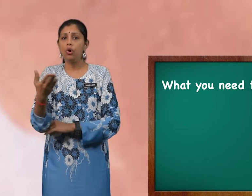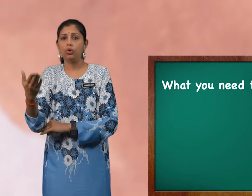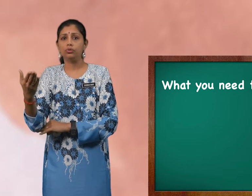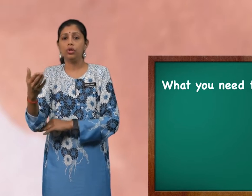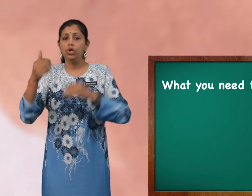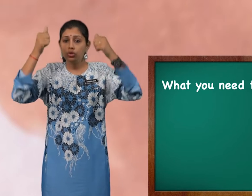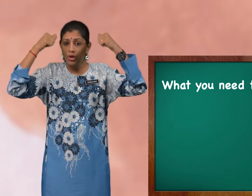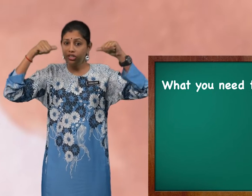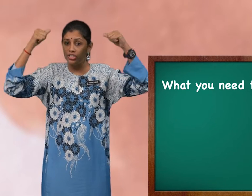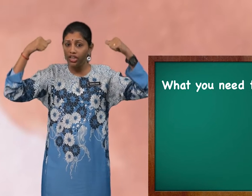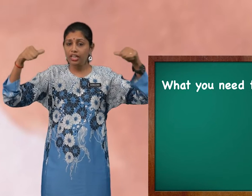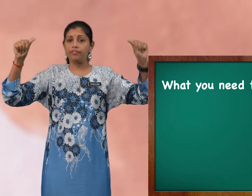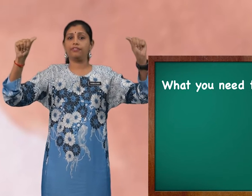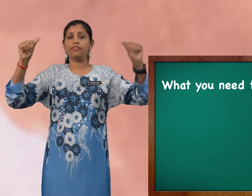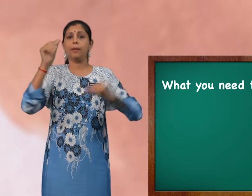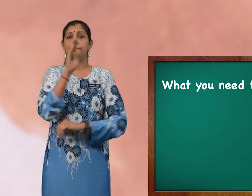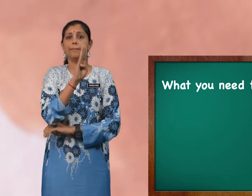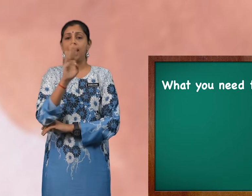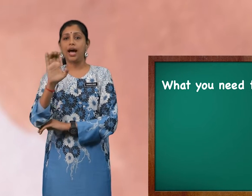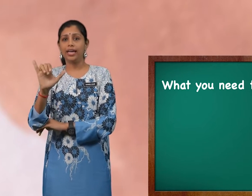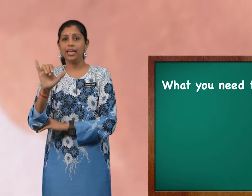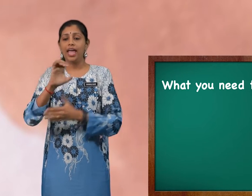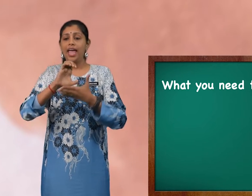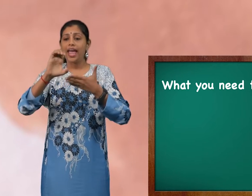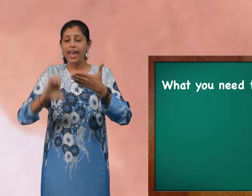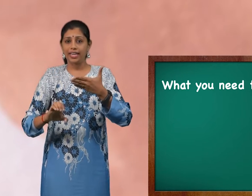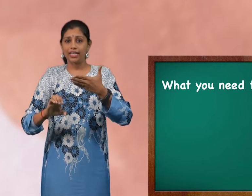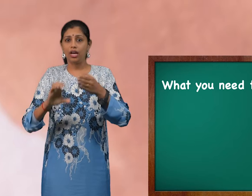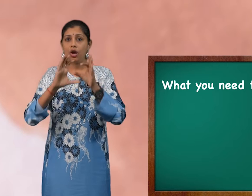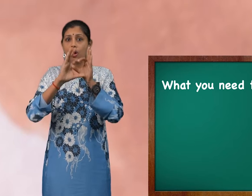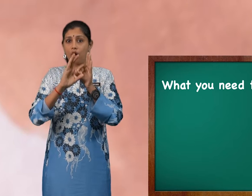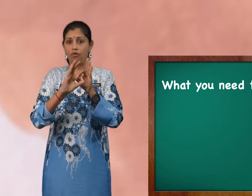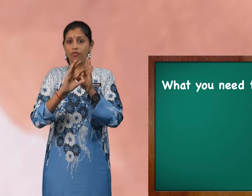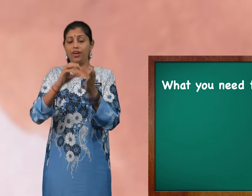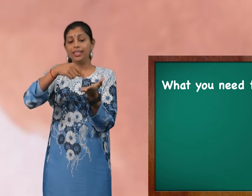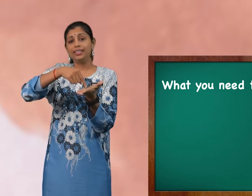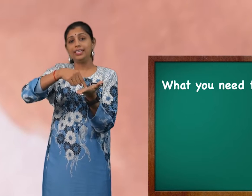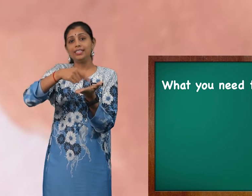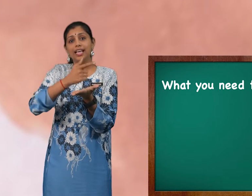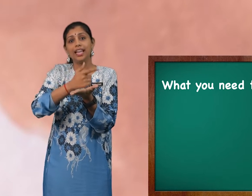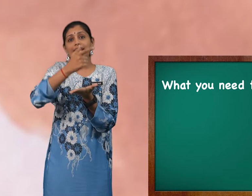all to achieve by end of this